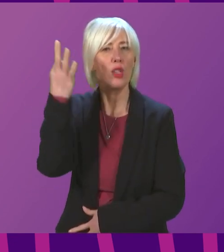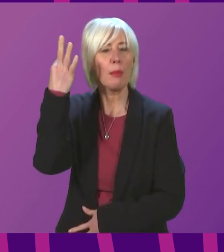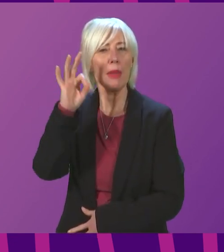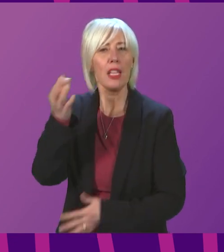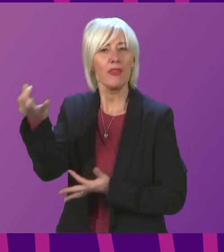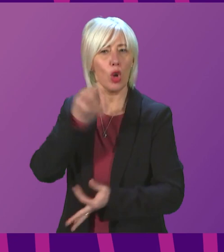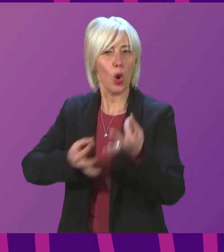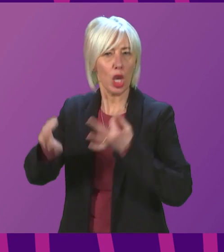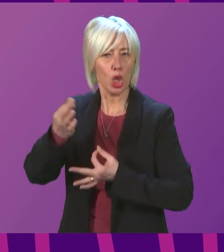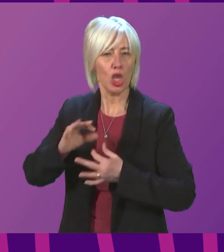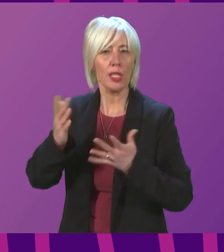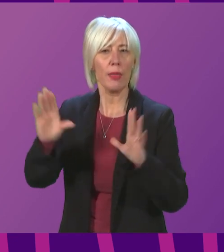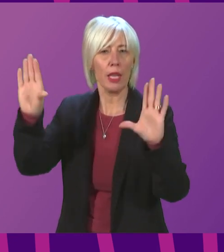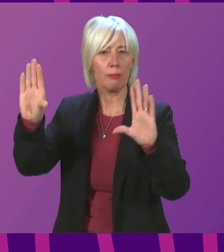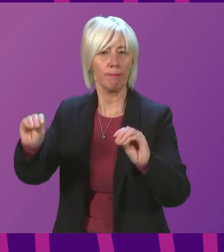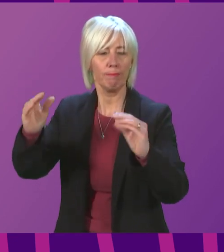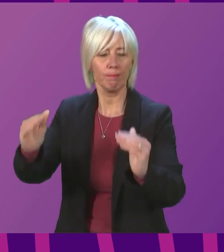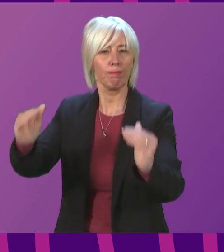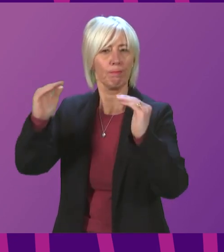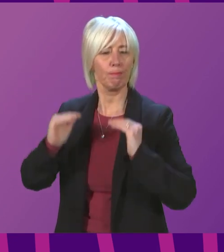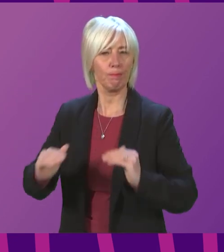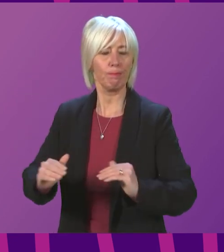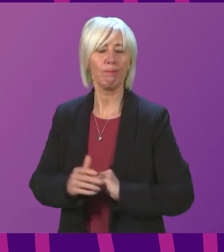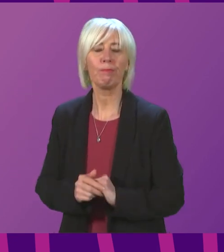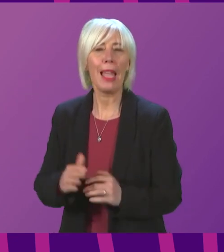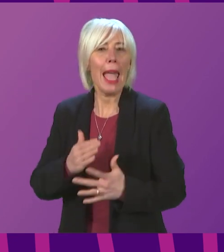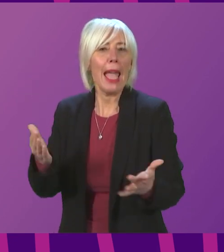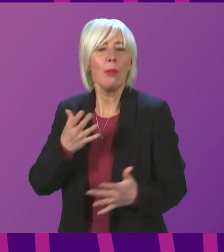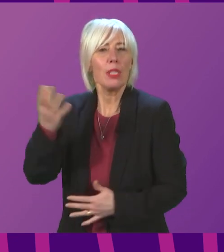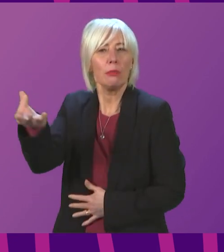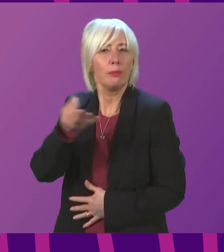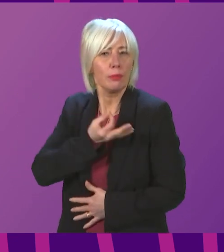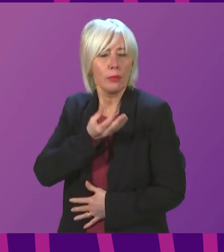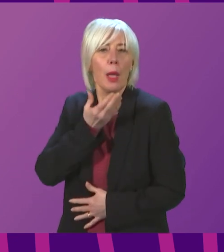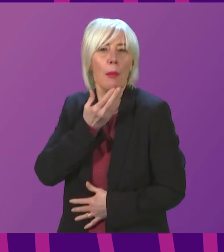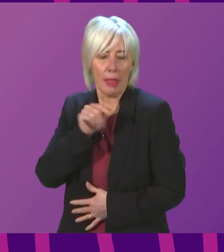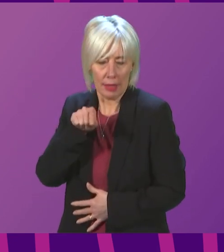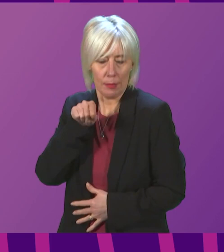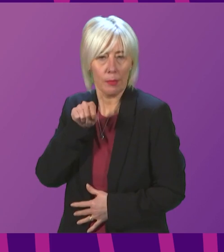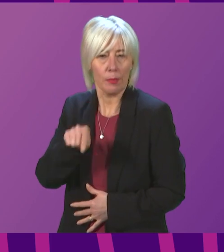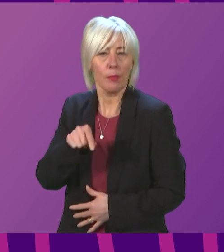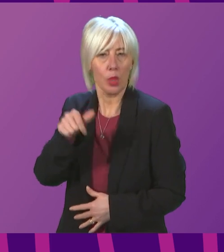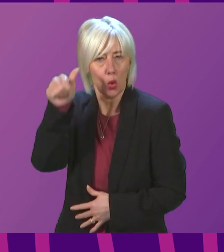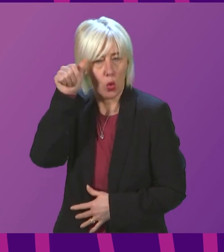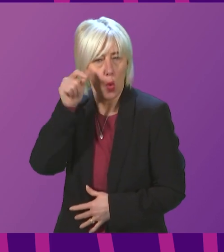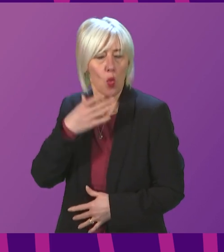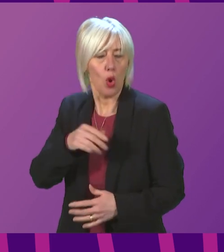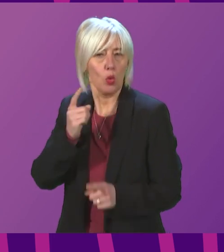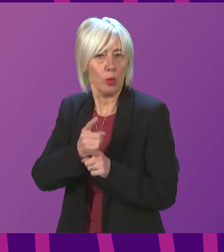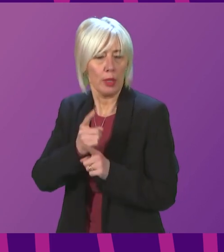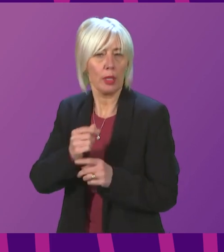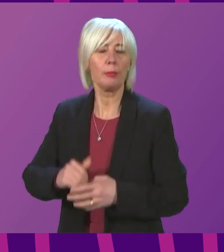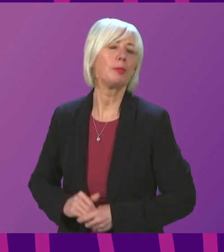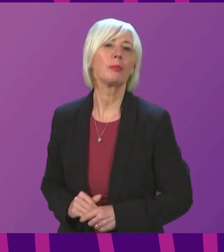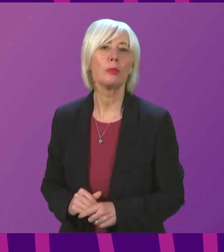we'll move on to the next item of business. And I'd be grateful if members who wish to ask a question were to press the request to speak buttons now or enter R